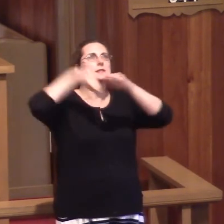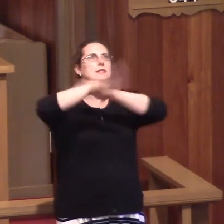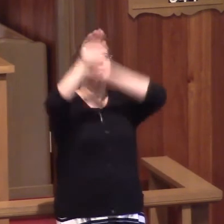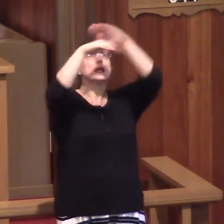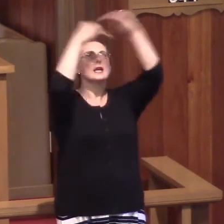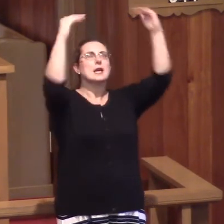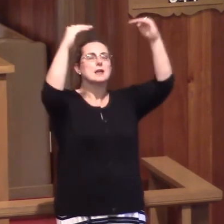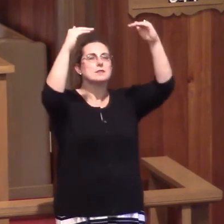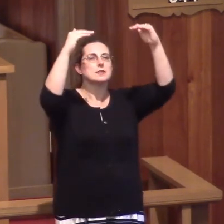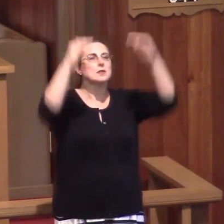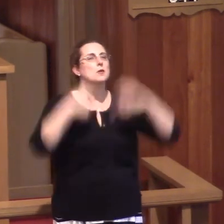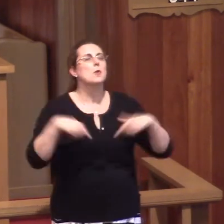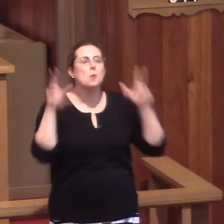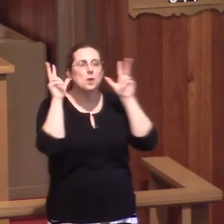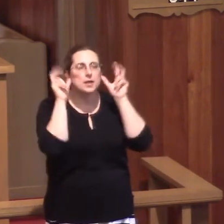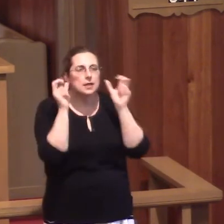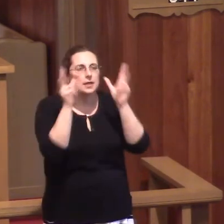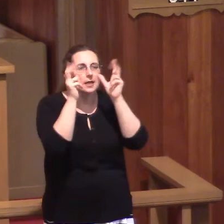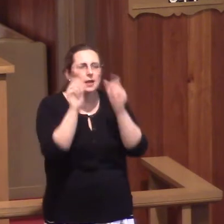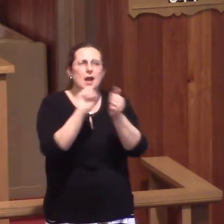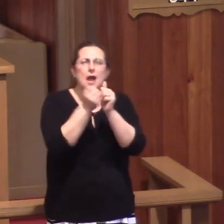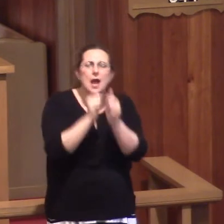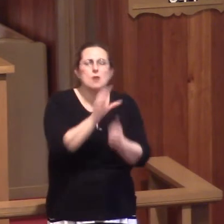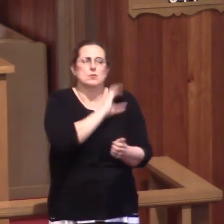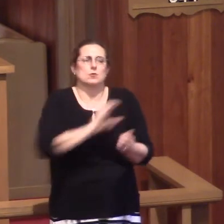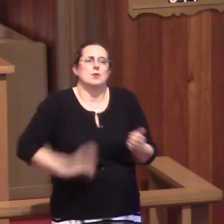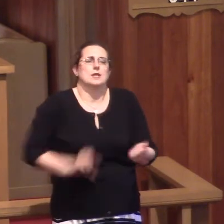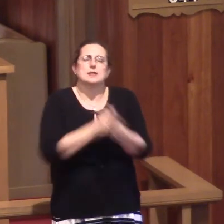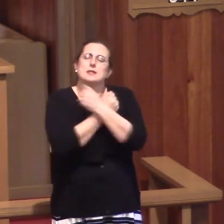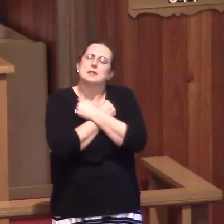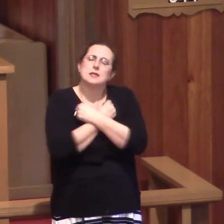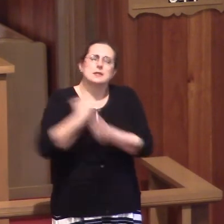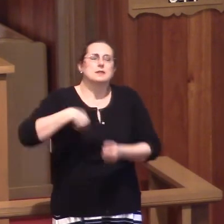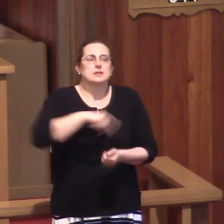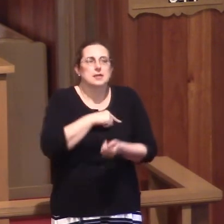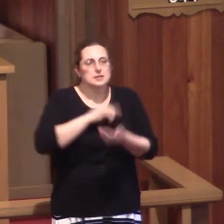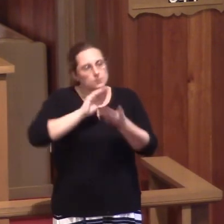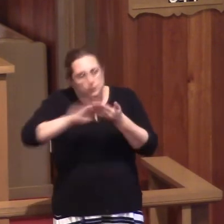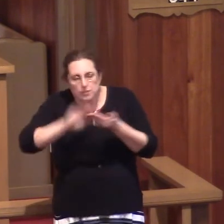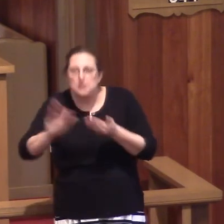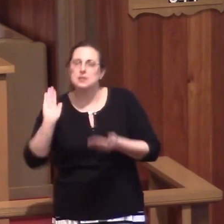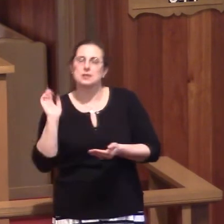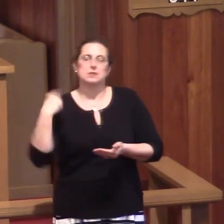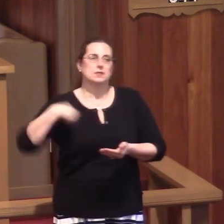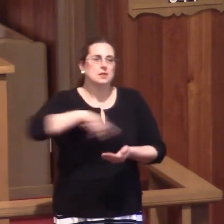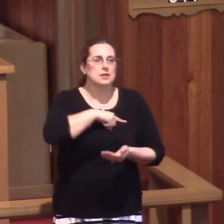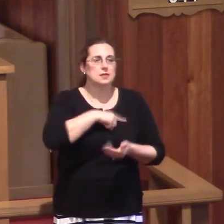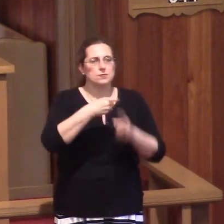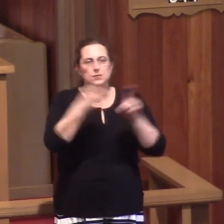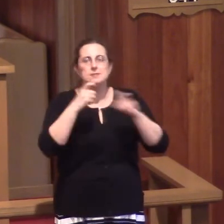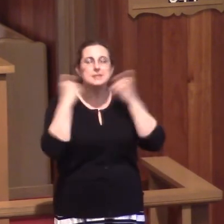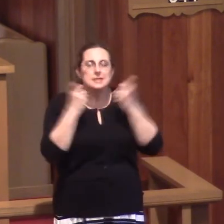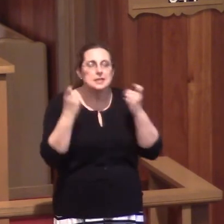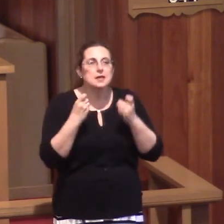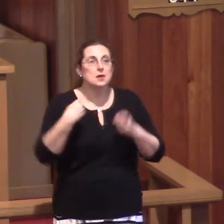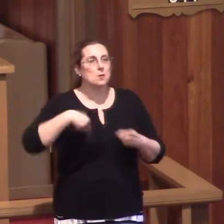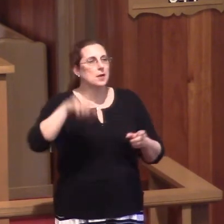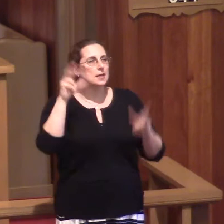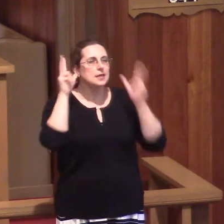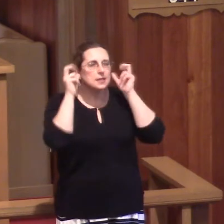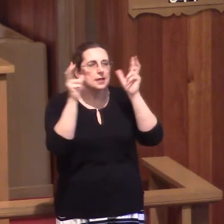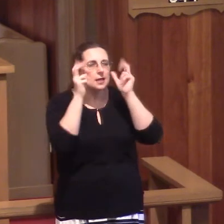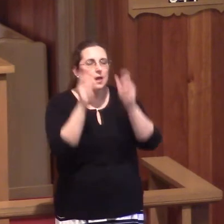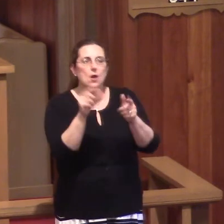heavenly banquet As we hear How Christ loves us And absolves us Of all of our sins. When we hear The words of